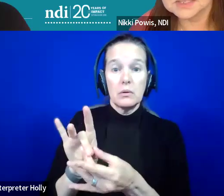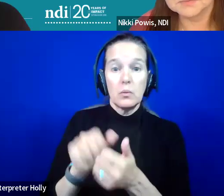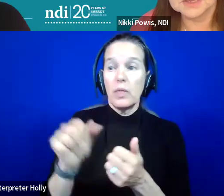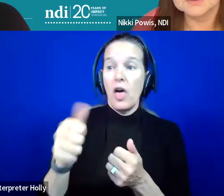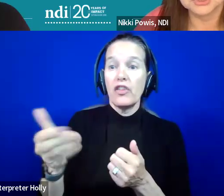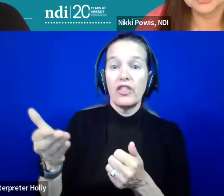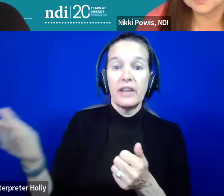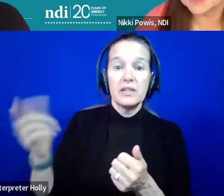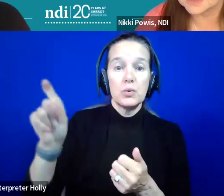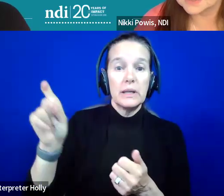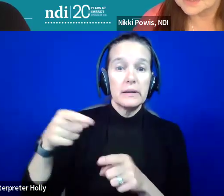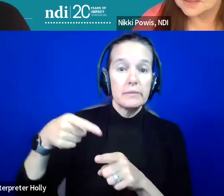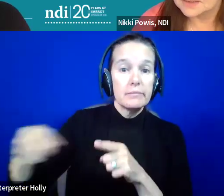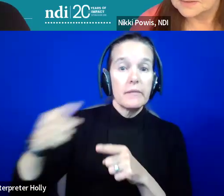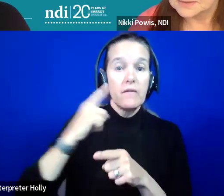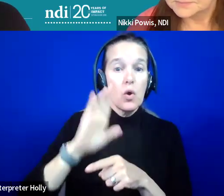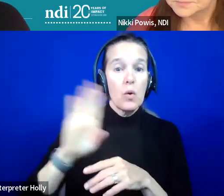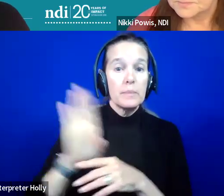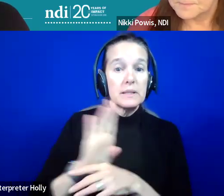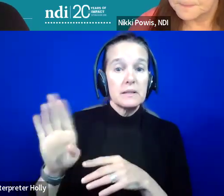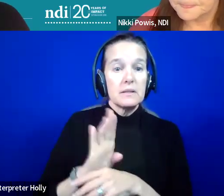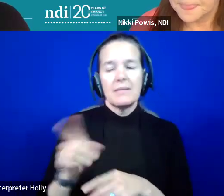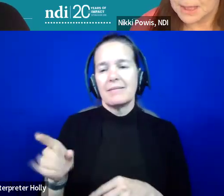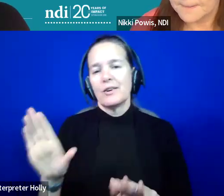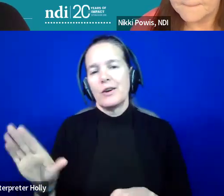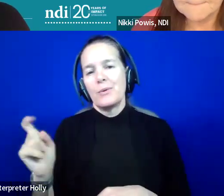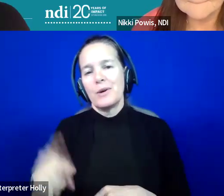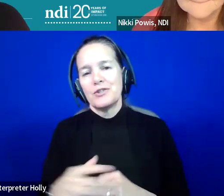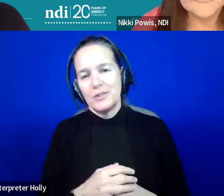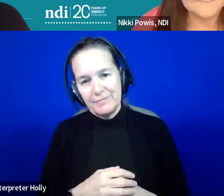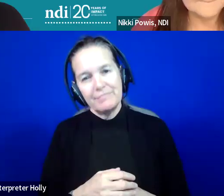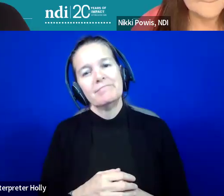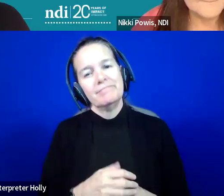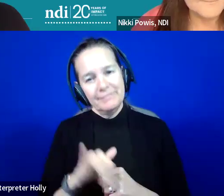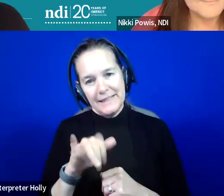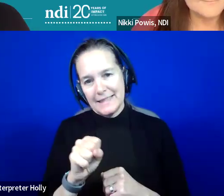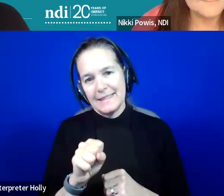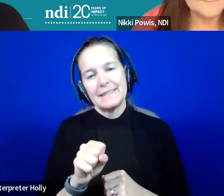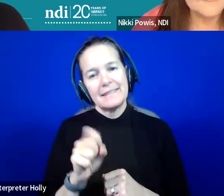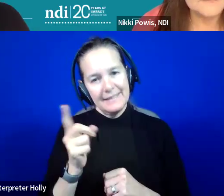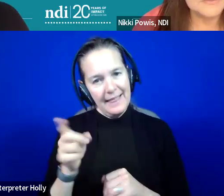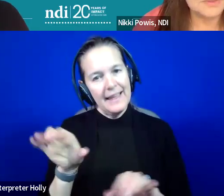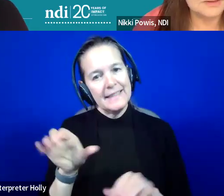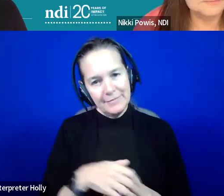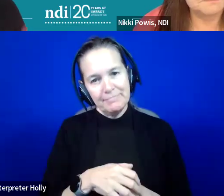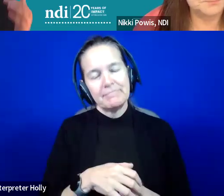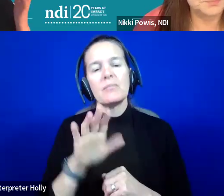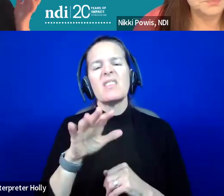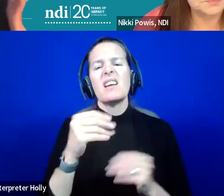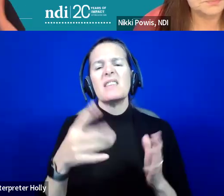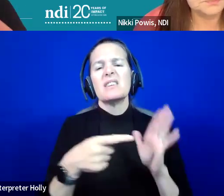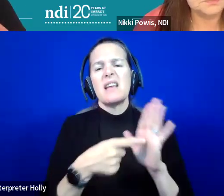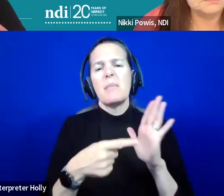needed specifically for your business? So fantastic question, and absolutely they did. So I'll give you the example of